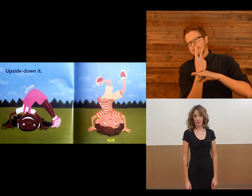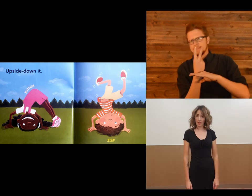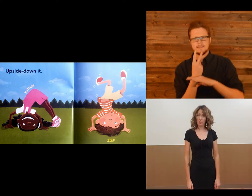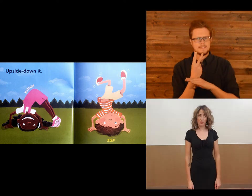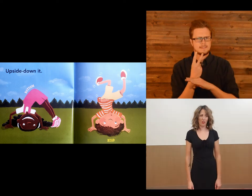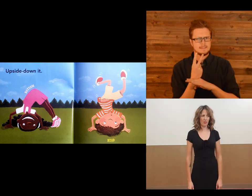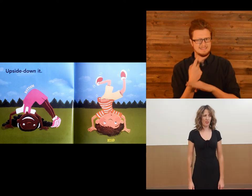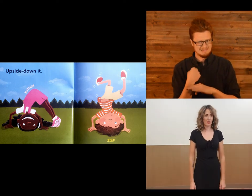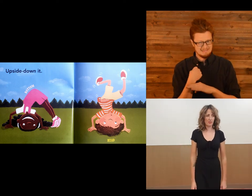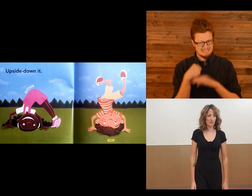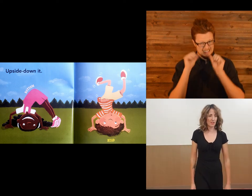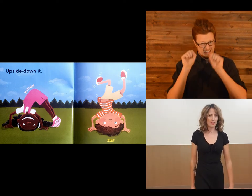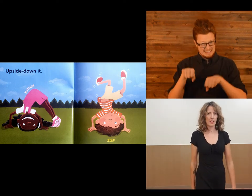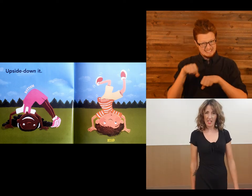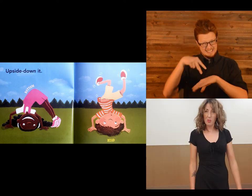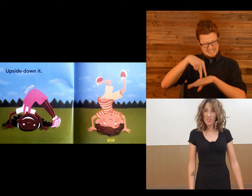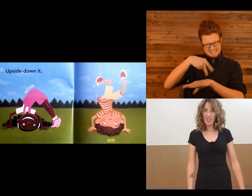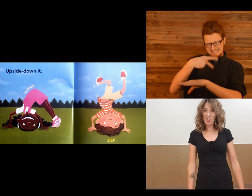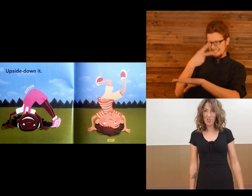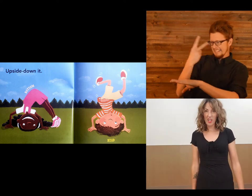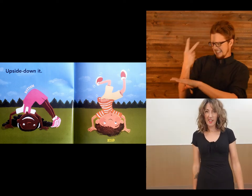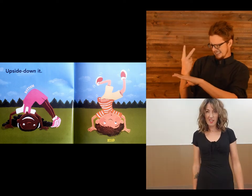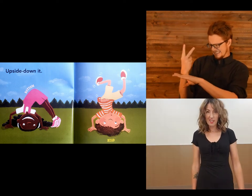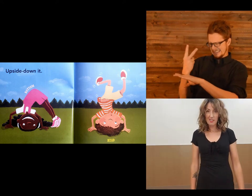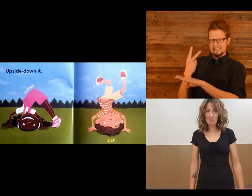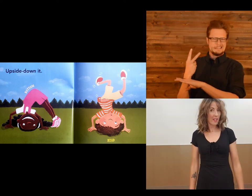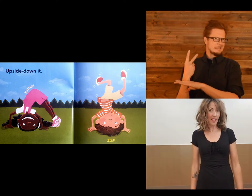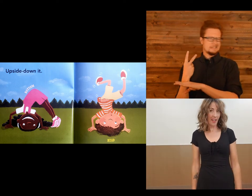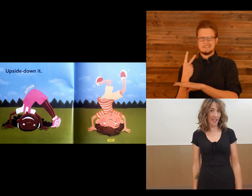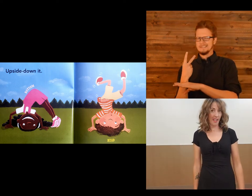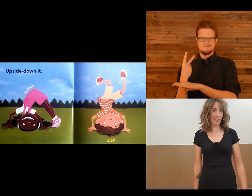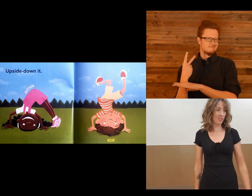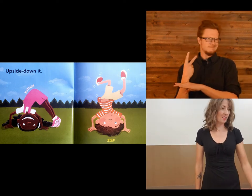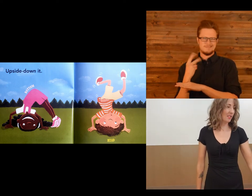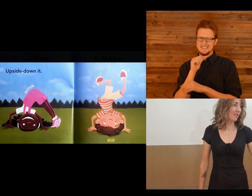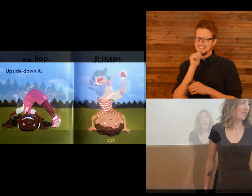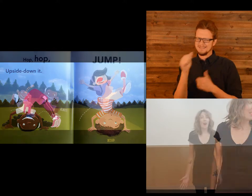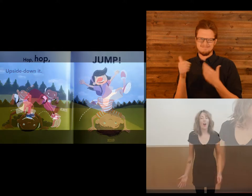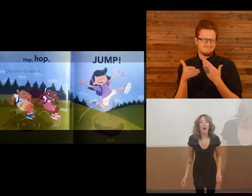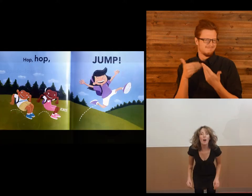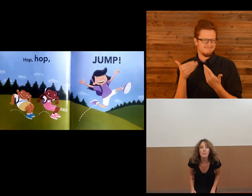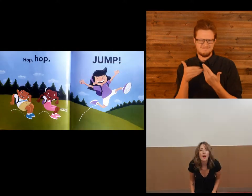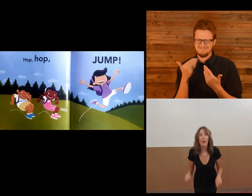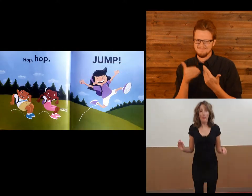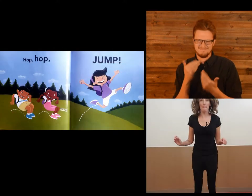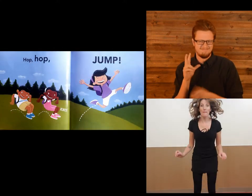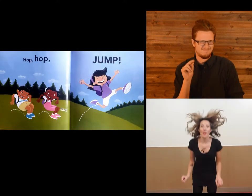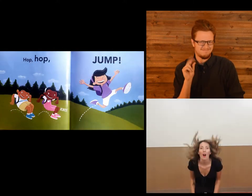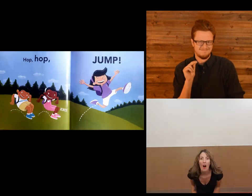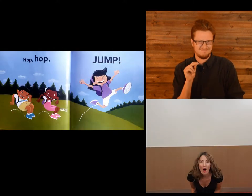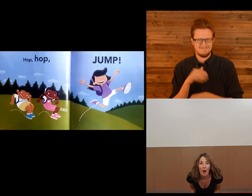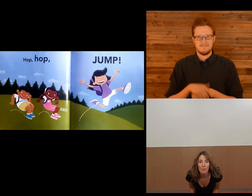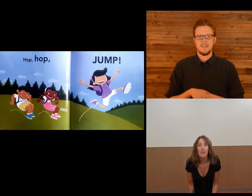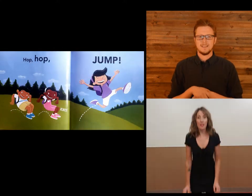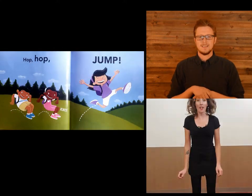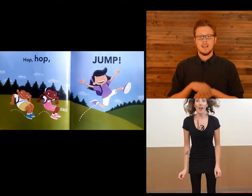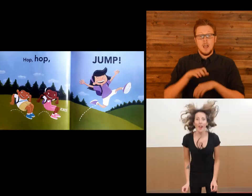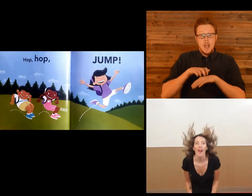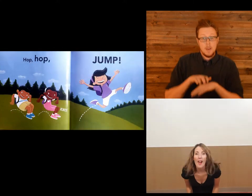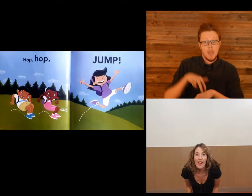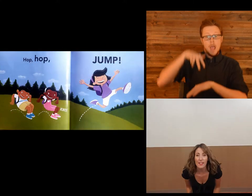Ooh, that was hard. Can you stand on your head? I can't. A hop,